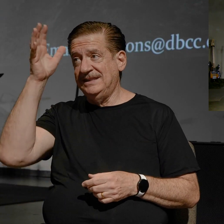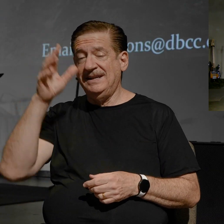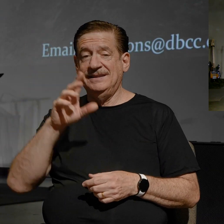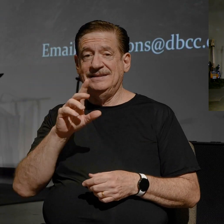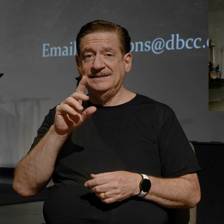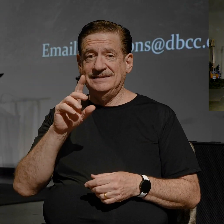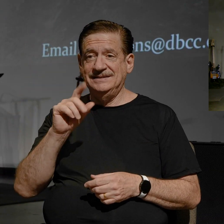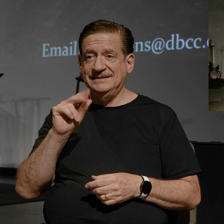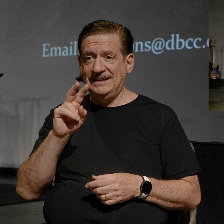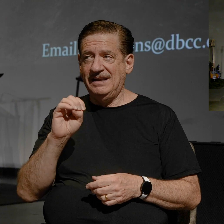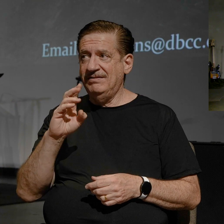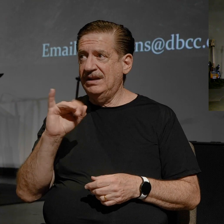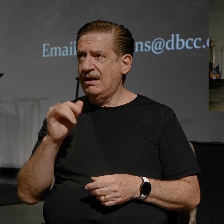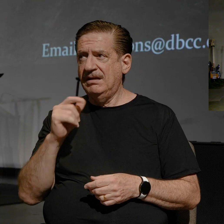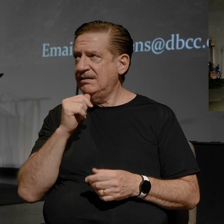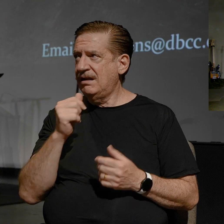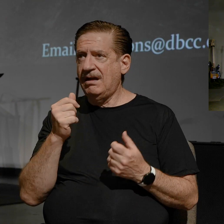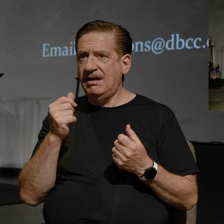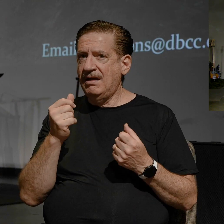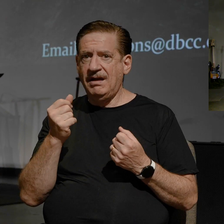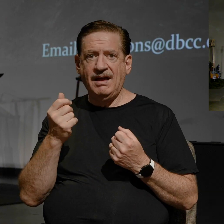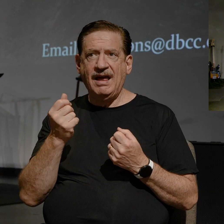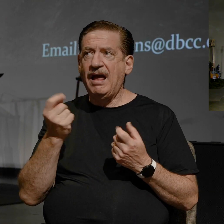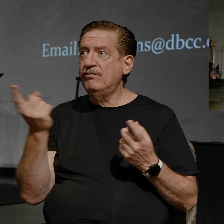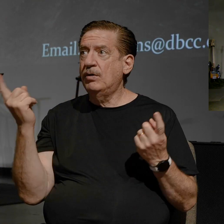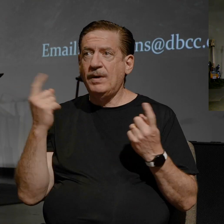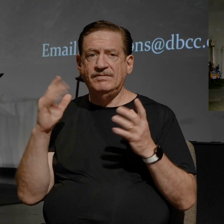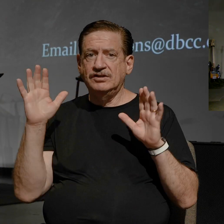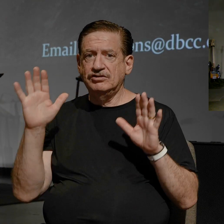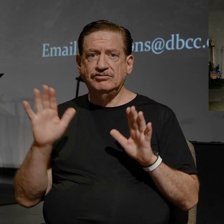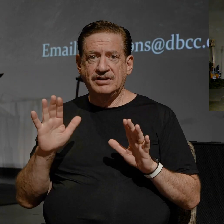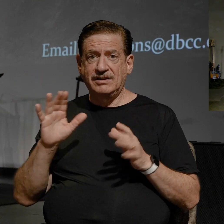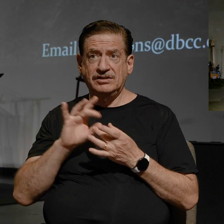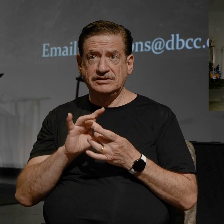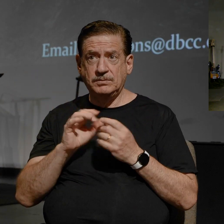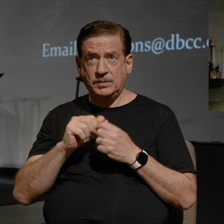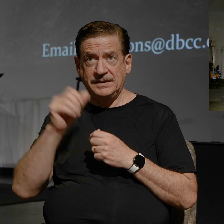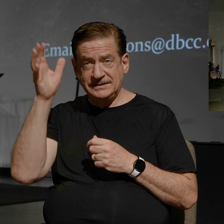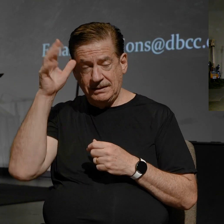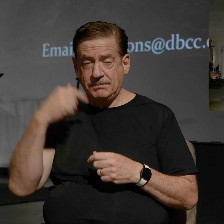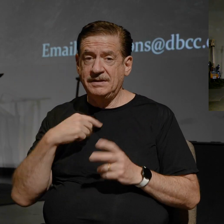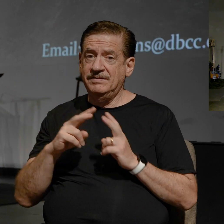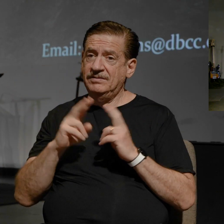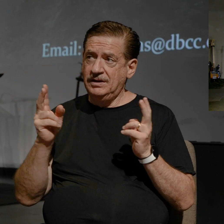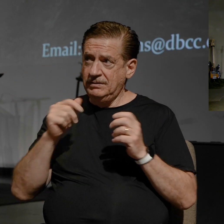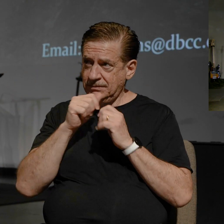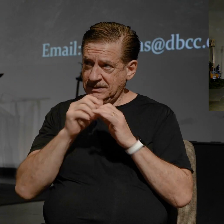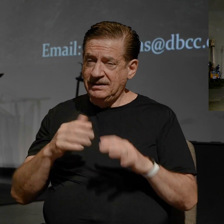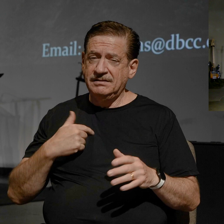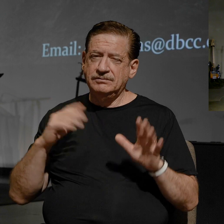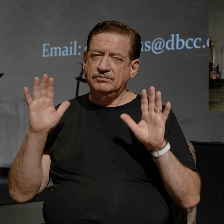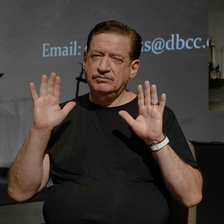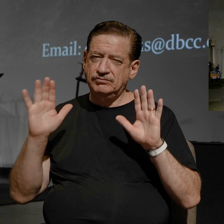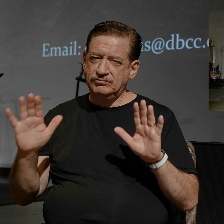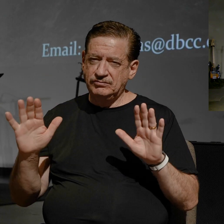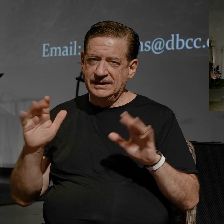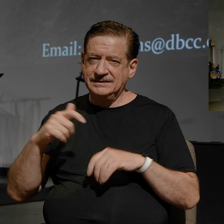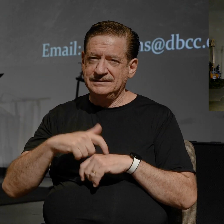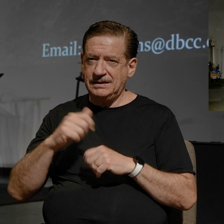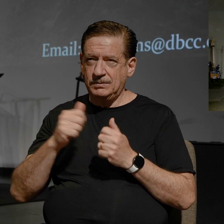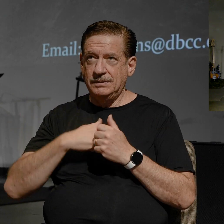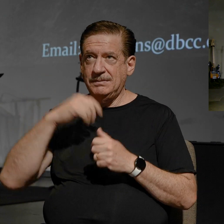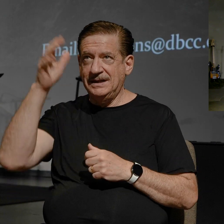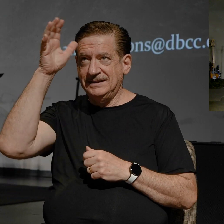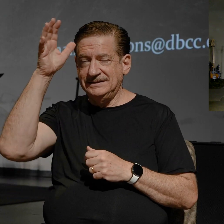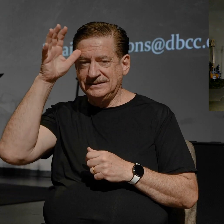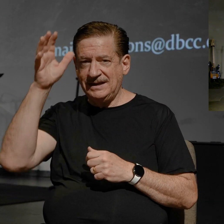Young. Not everyone gets to have a great relationship with their dad. I am very blessed that I had a great time with my dad